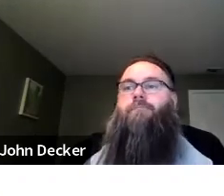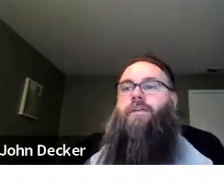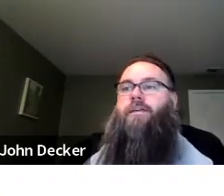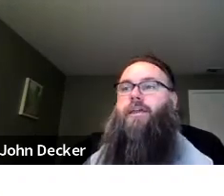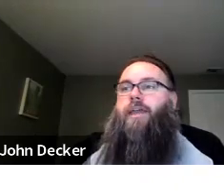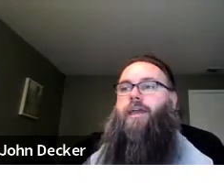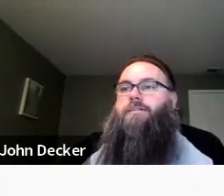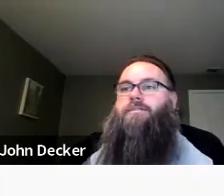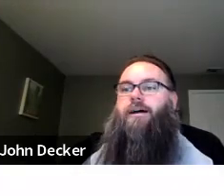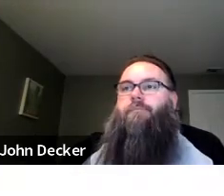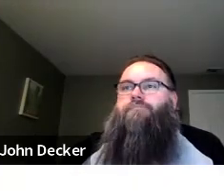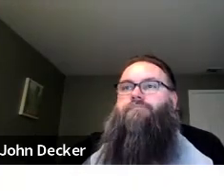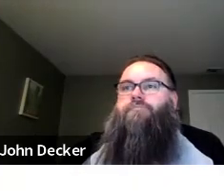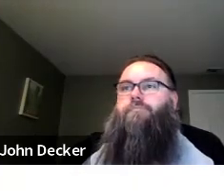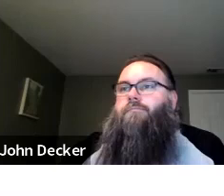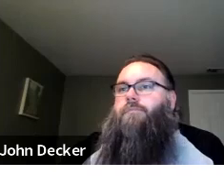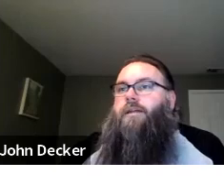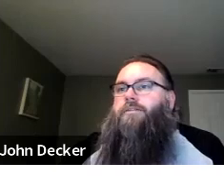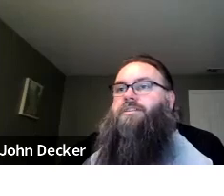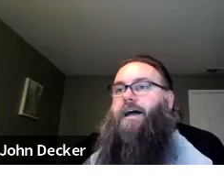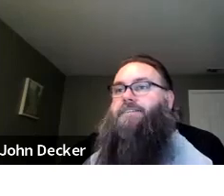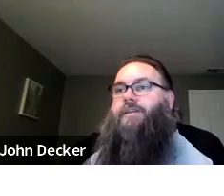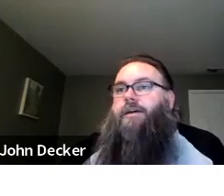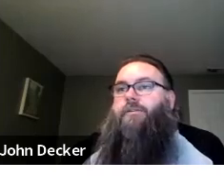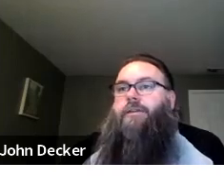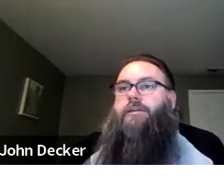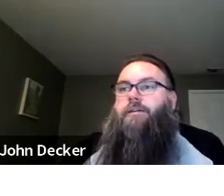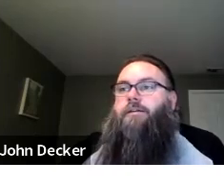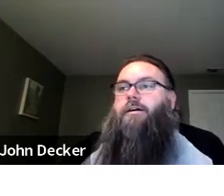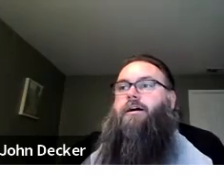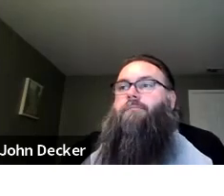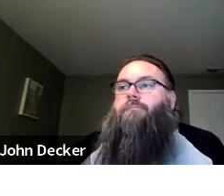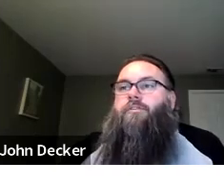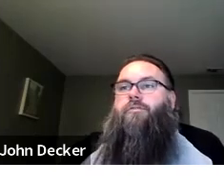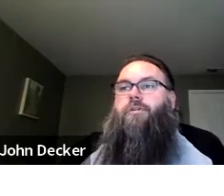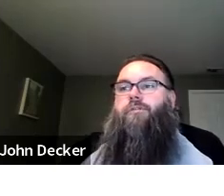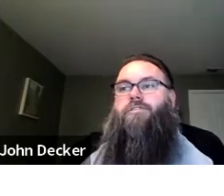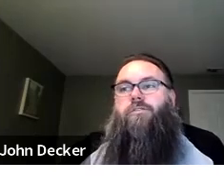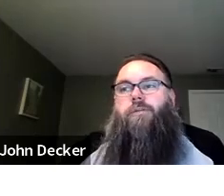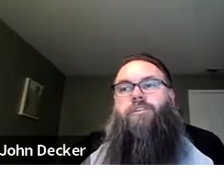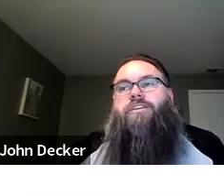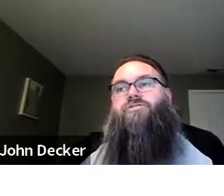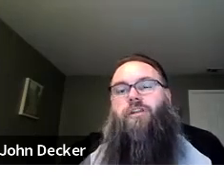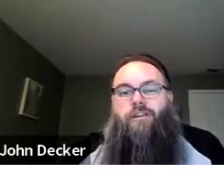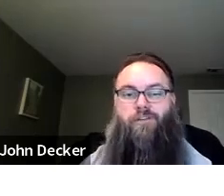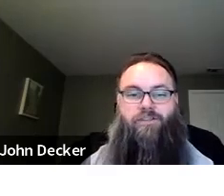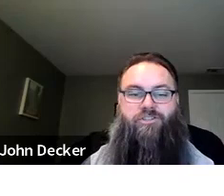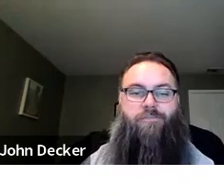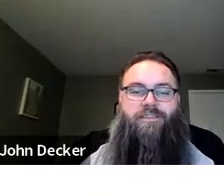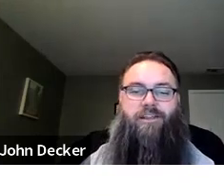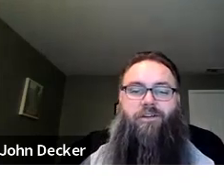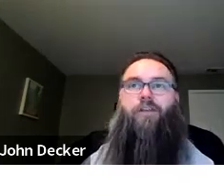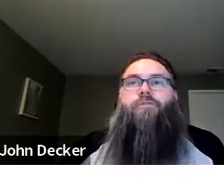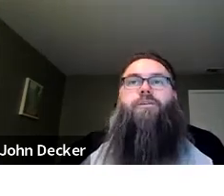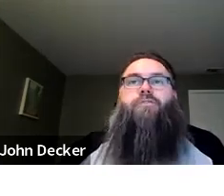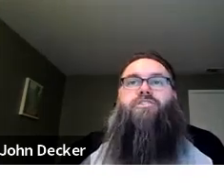County there. And I don't know, you can see Placer County. another one of ours. So, I mean, you guys are starting to fill up the